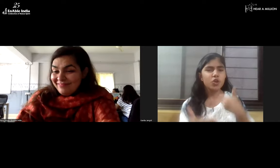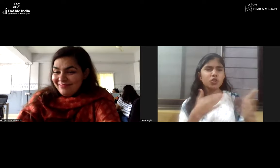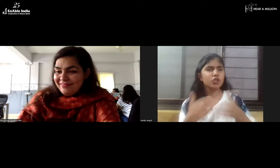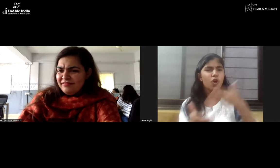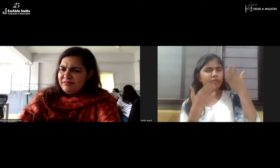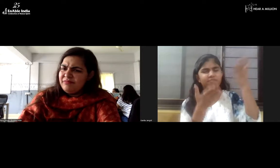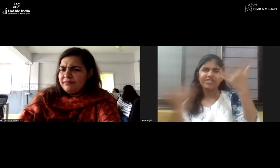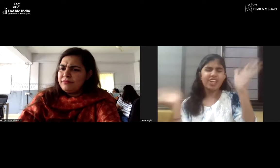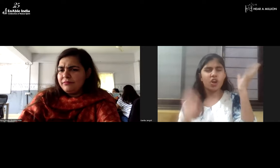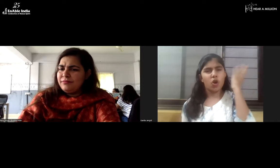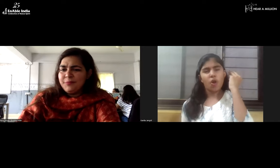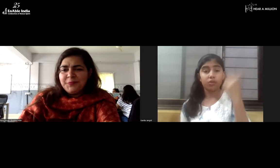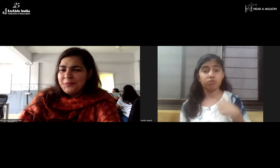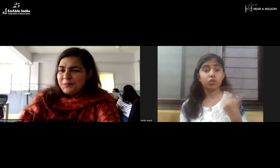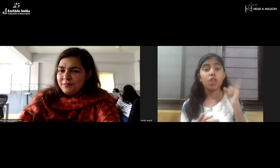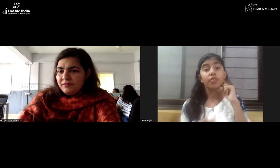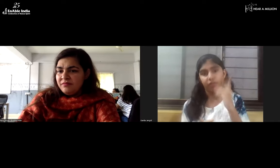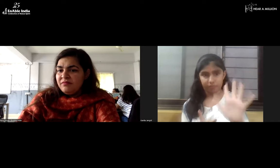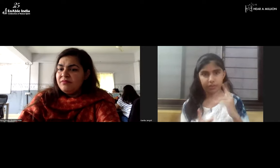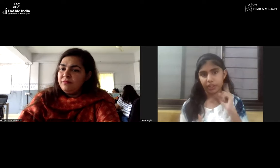the option of ISL as well.